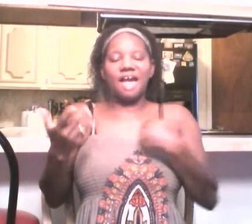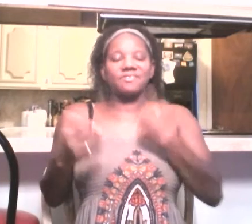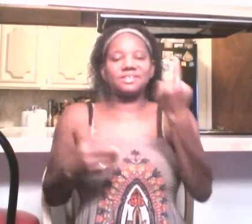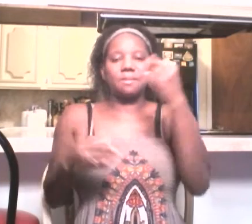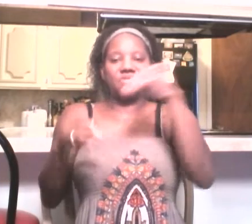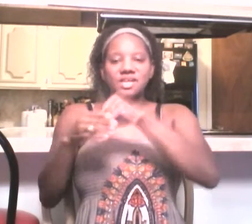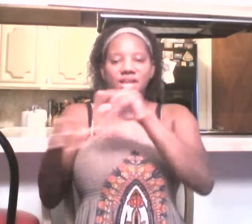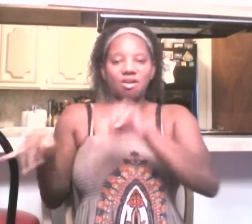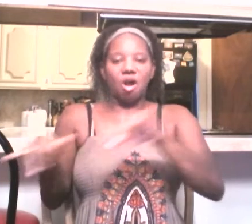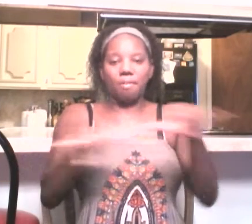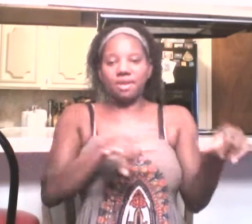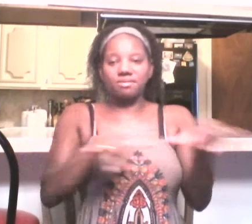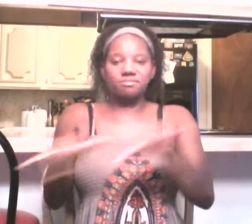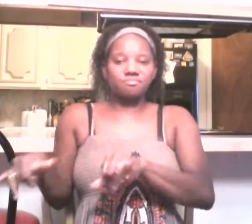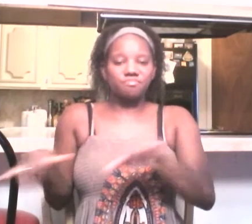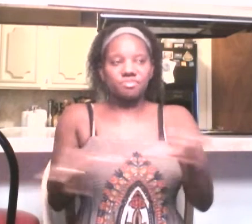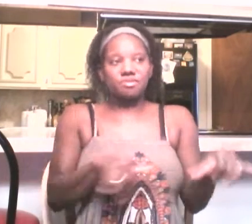having something in common,